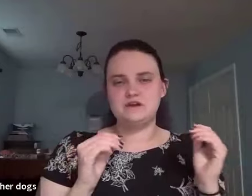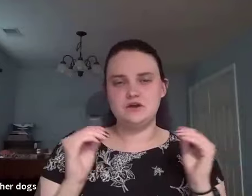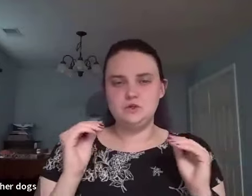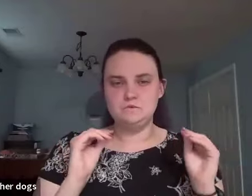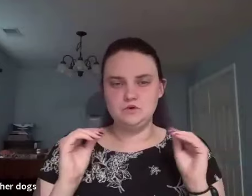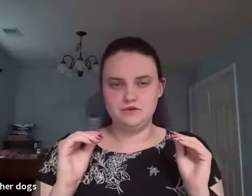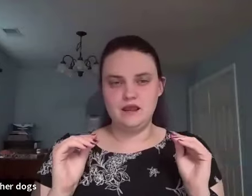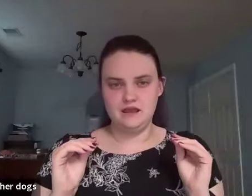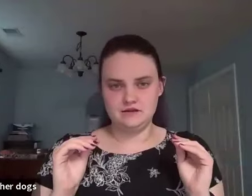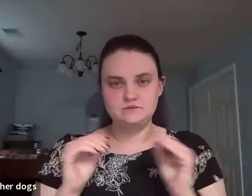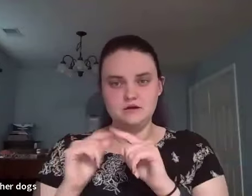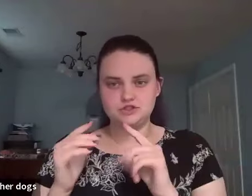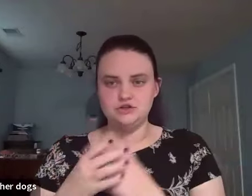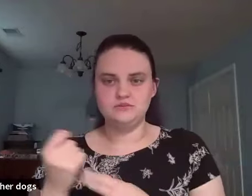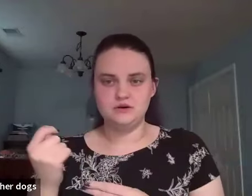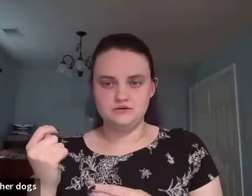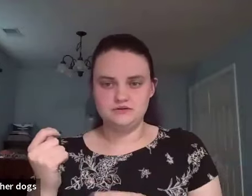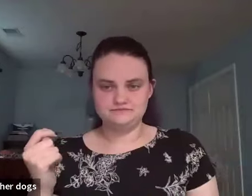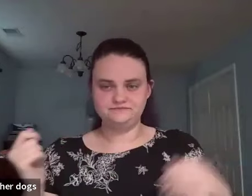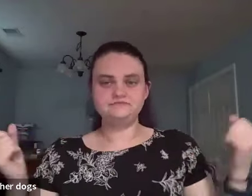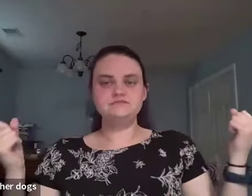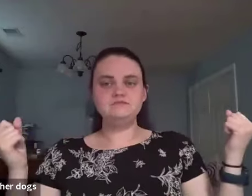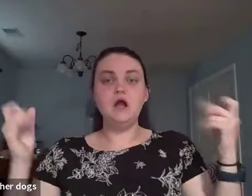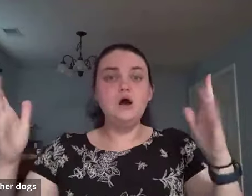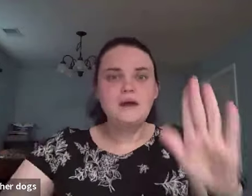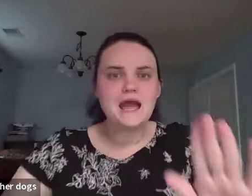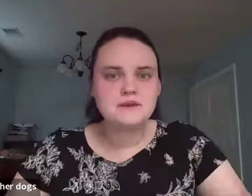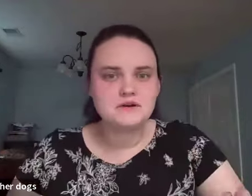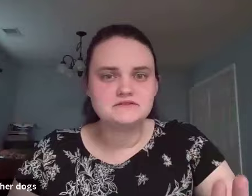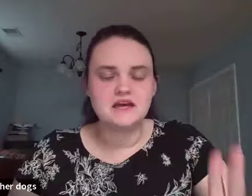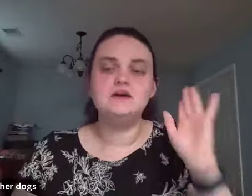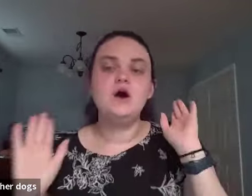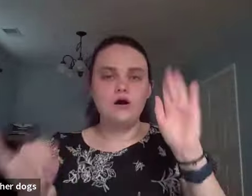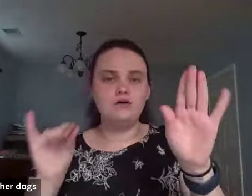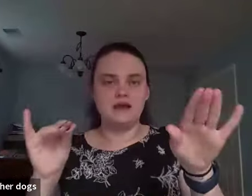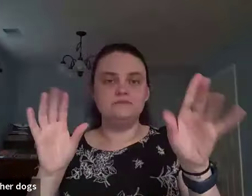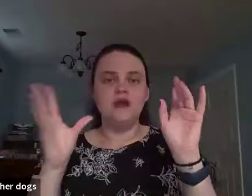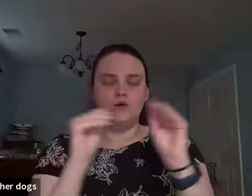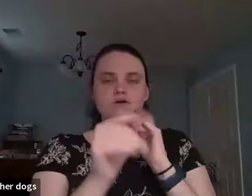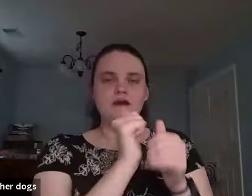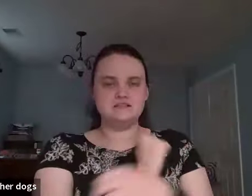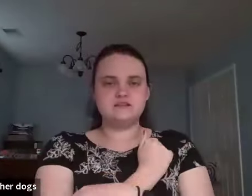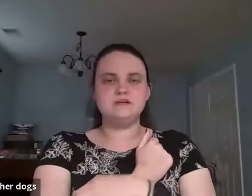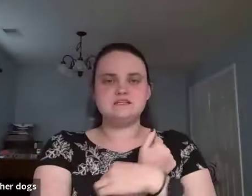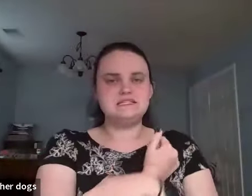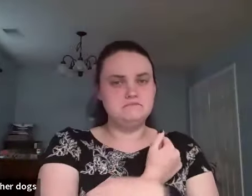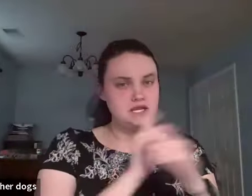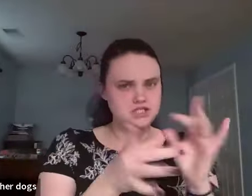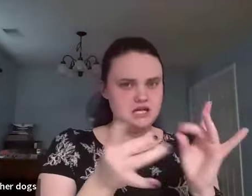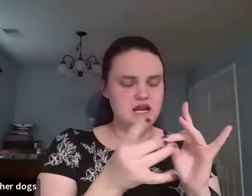on how you move your hands, but I'll show you both. Oh, happy birthday. Okay, I will go back to this because I did mention it and